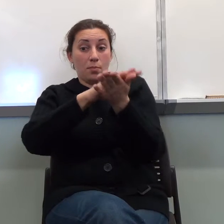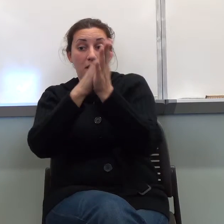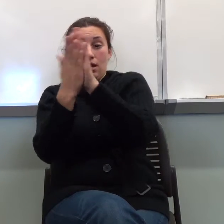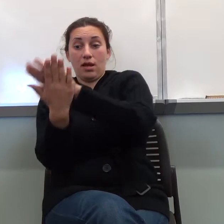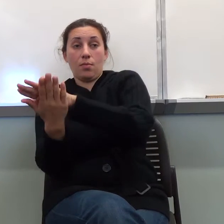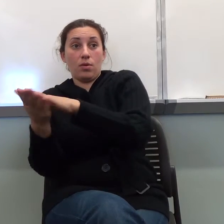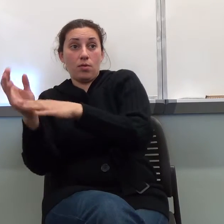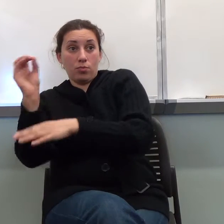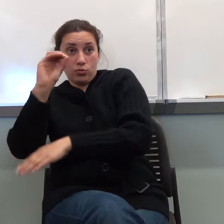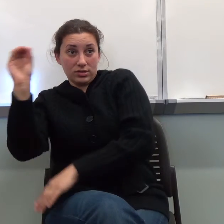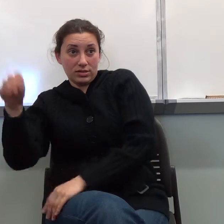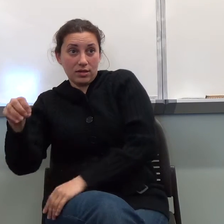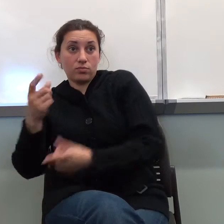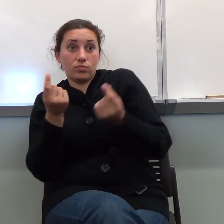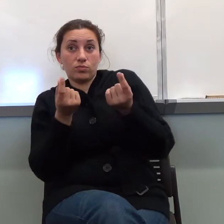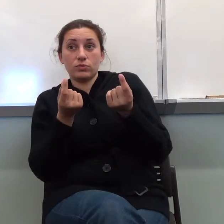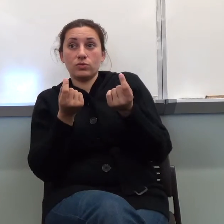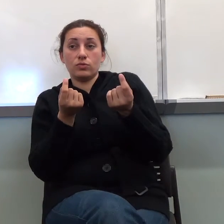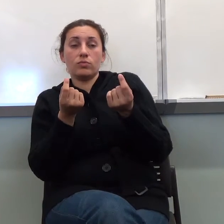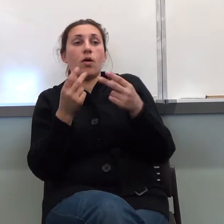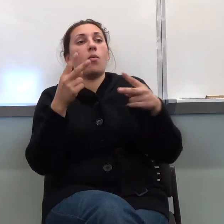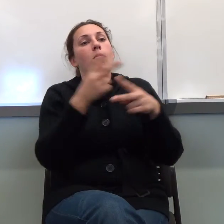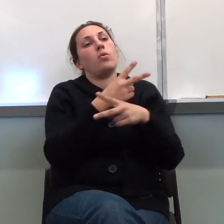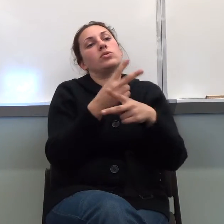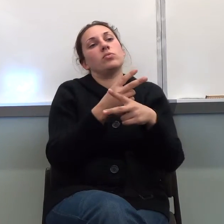do is multiply by 100